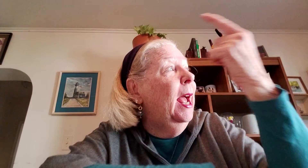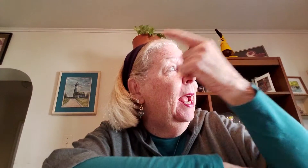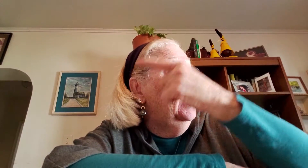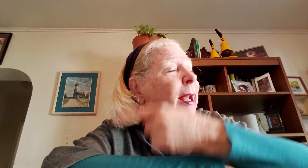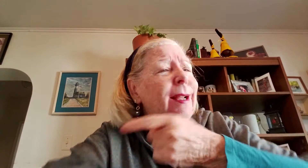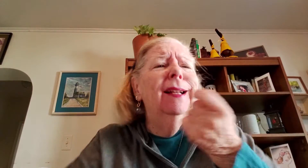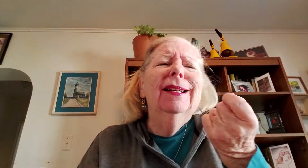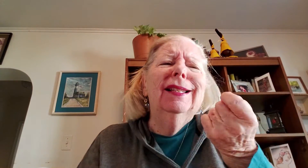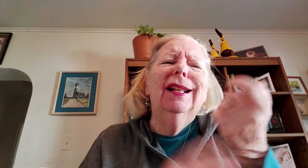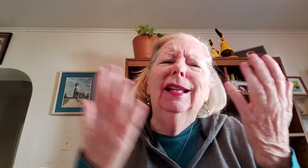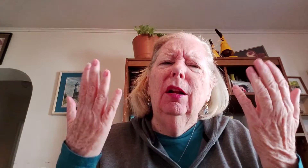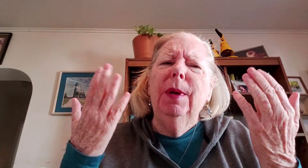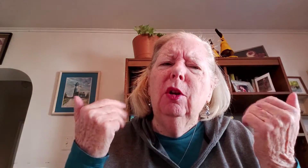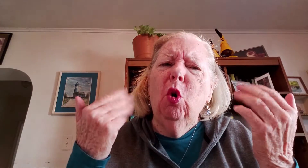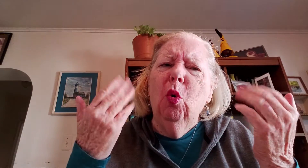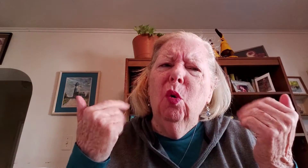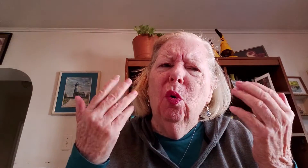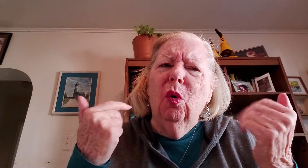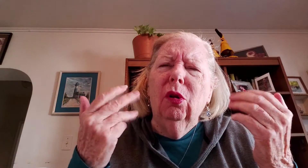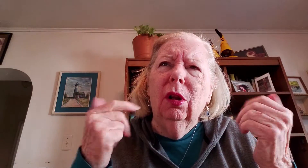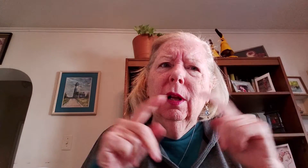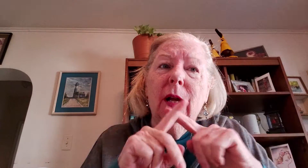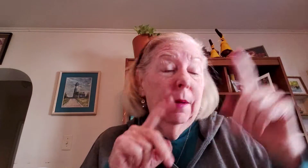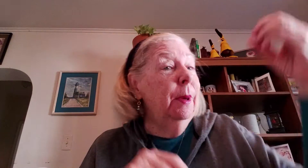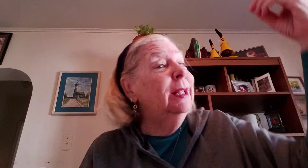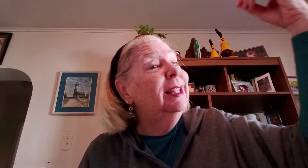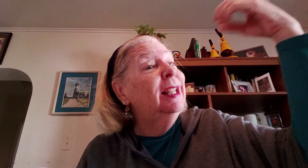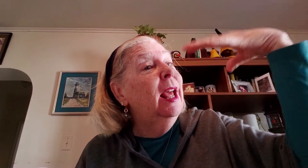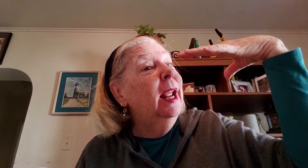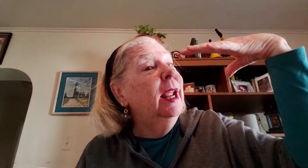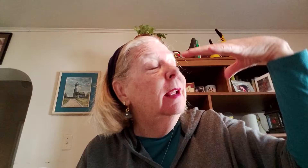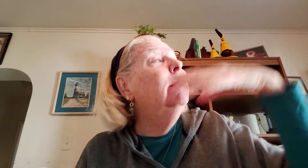day. It's a little bit cool, but sunny.